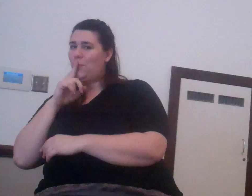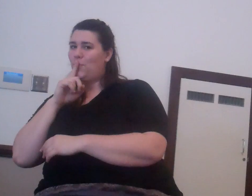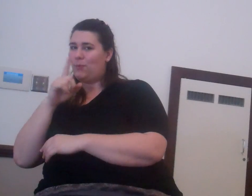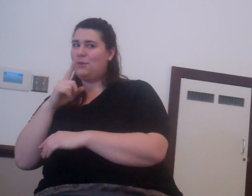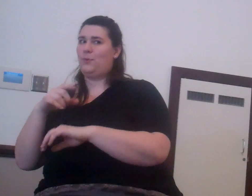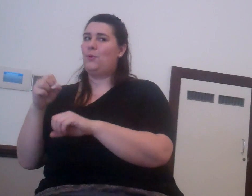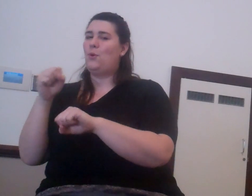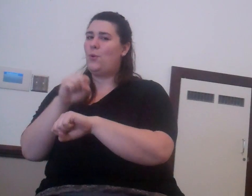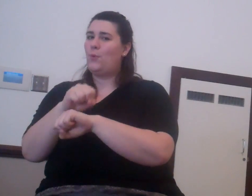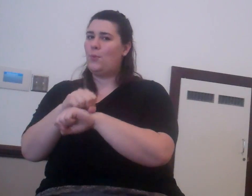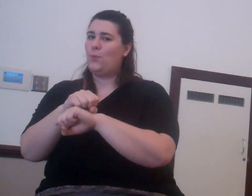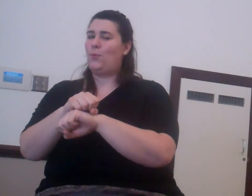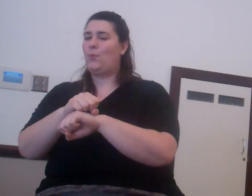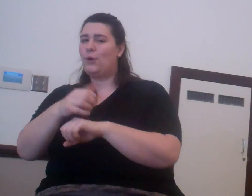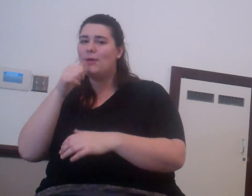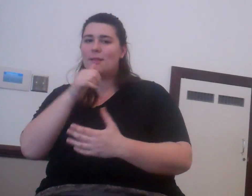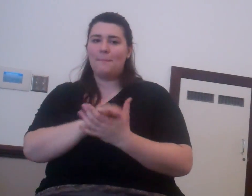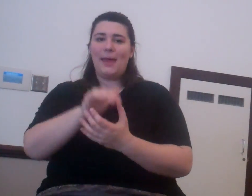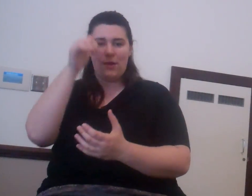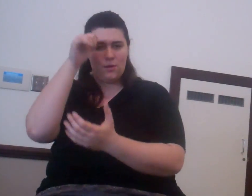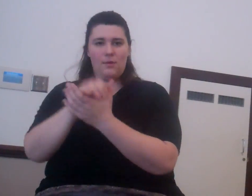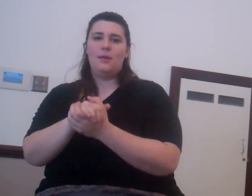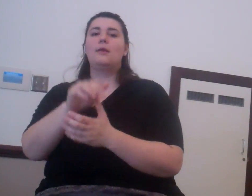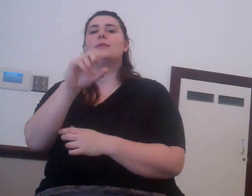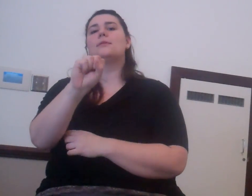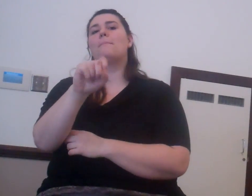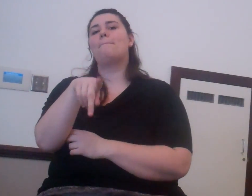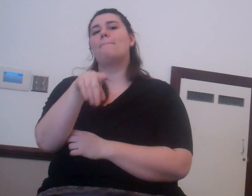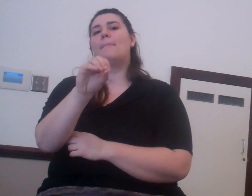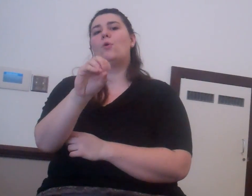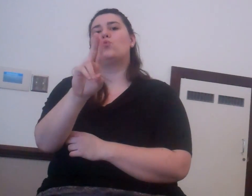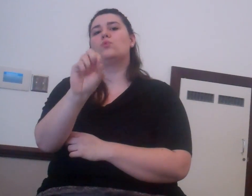We're very open and accepting, I guess.